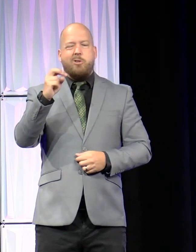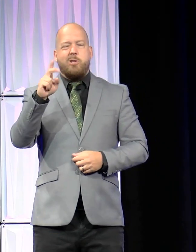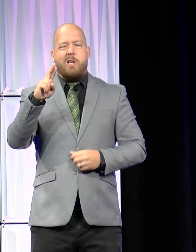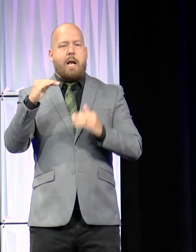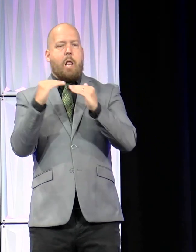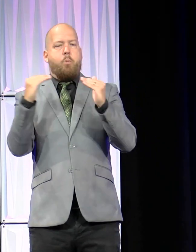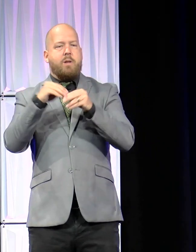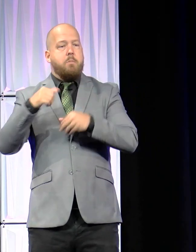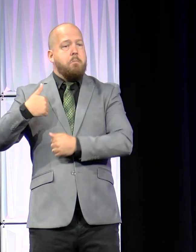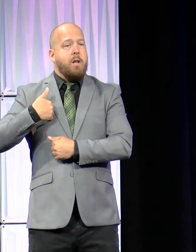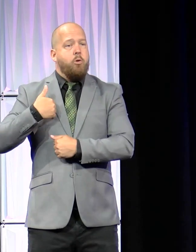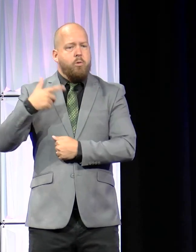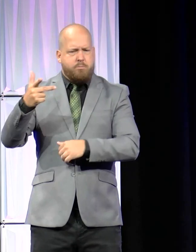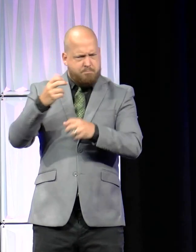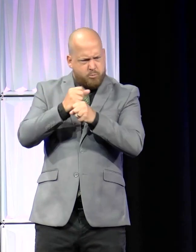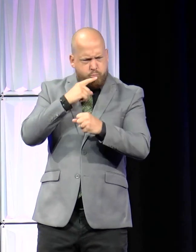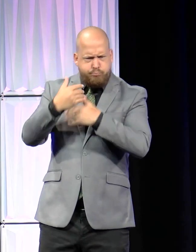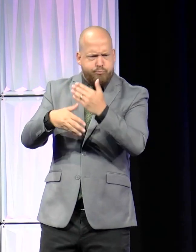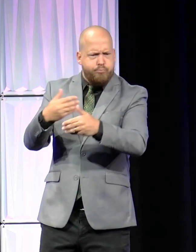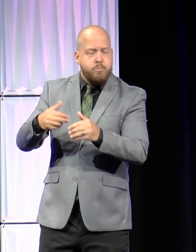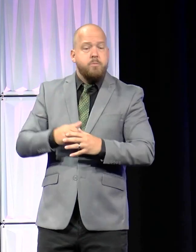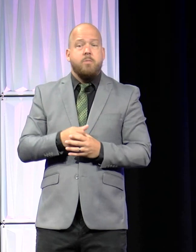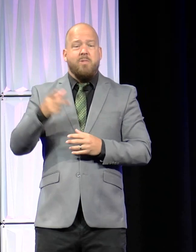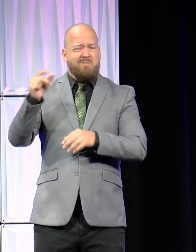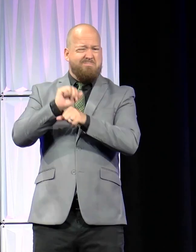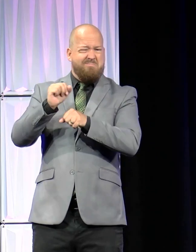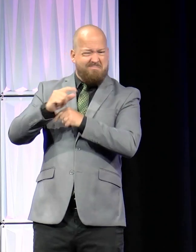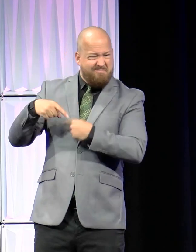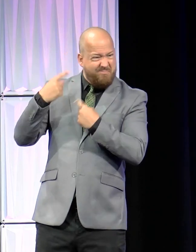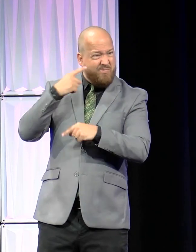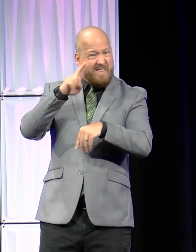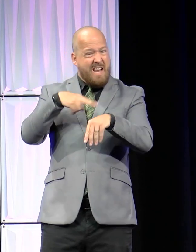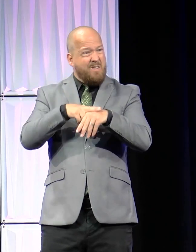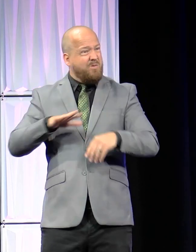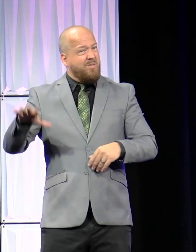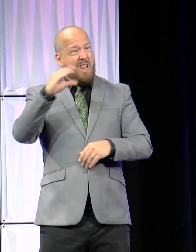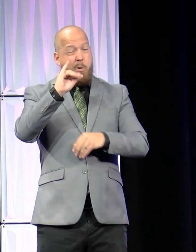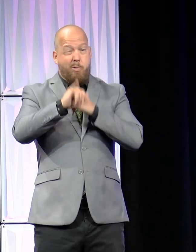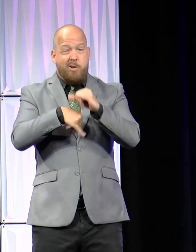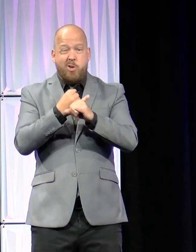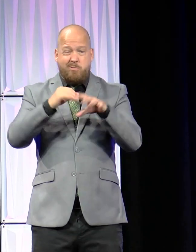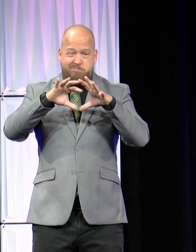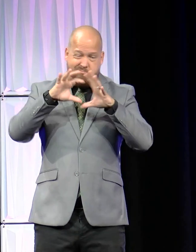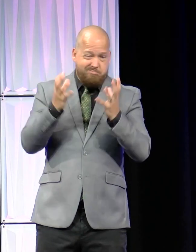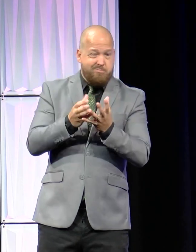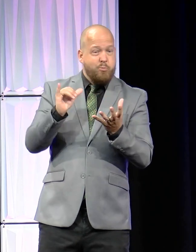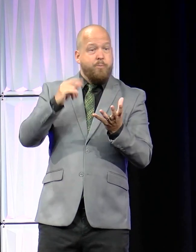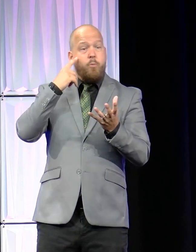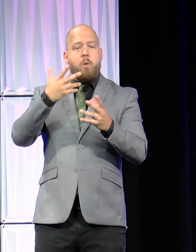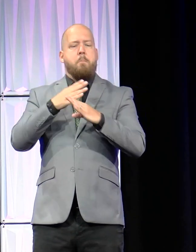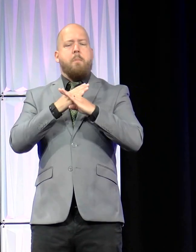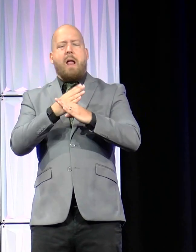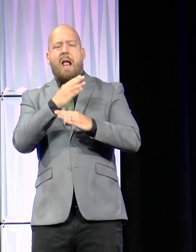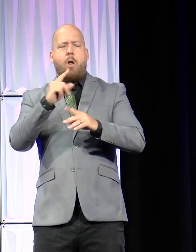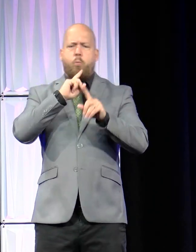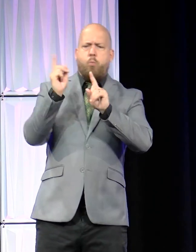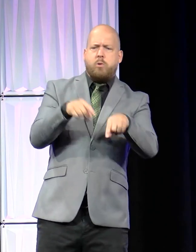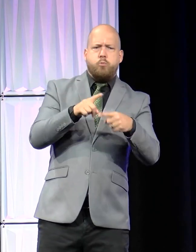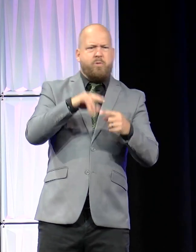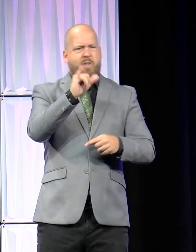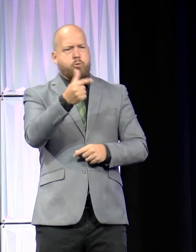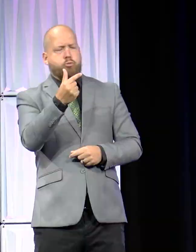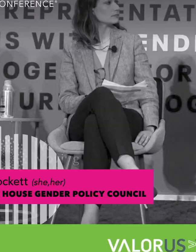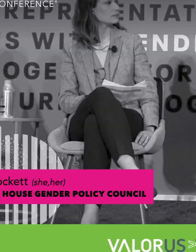response of gender-based violence across the lifespan, and we are excited to have her join us today. Welcome,